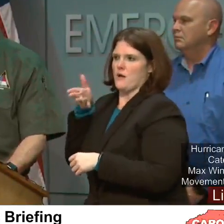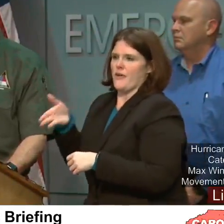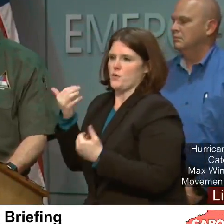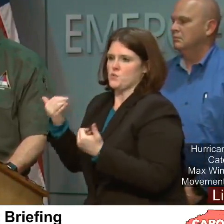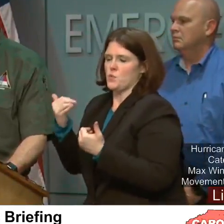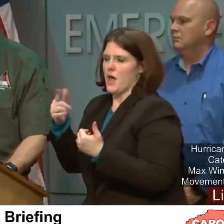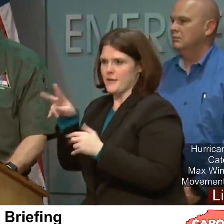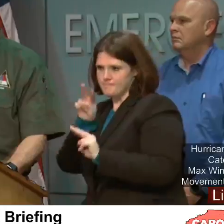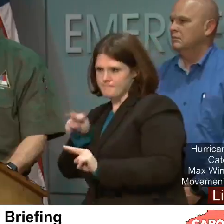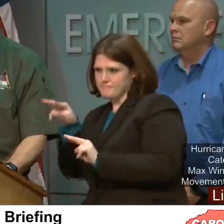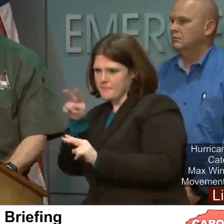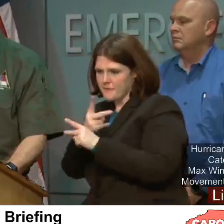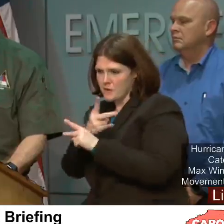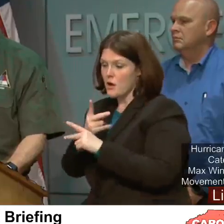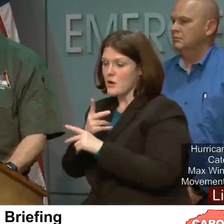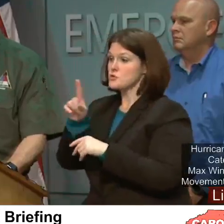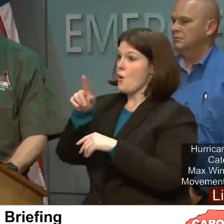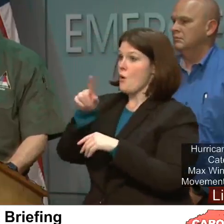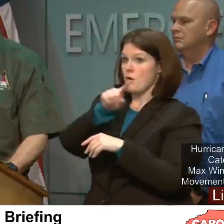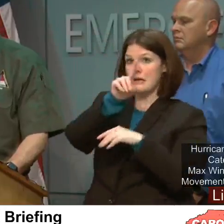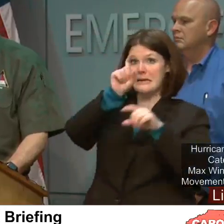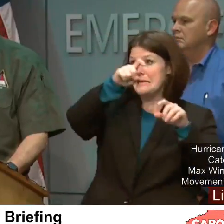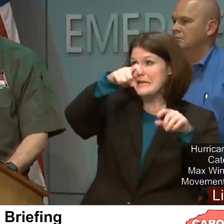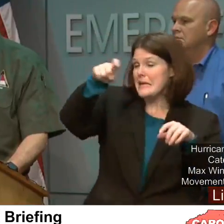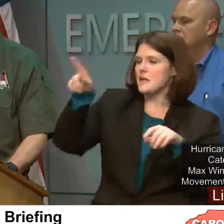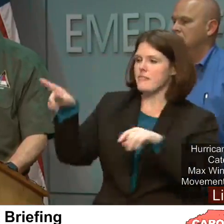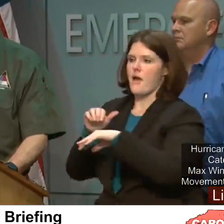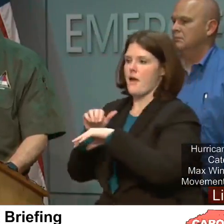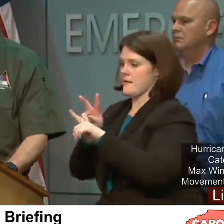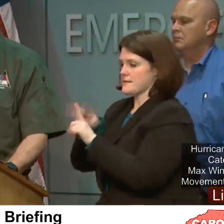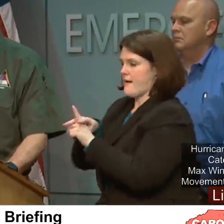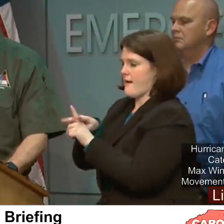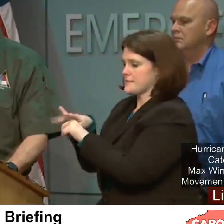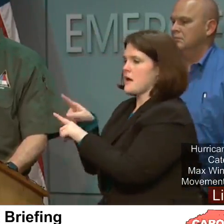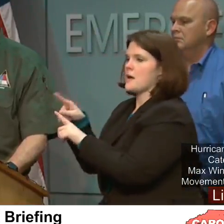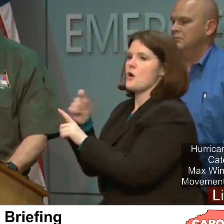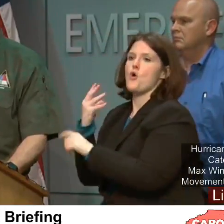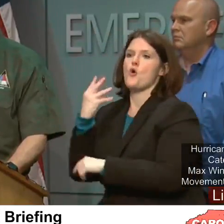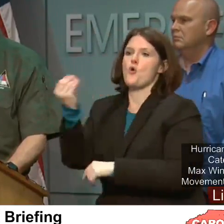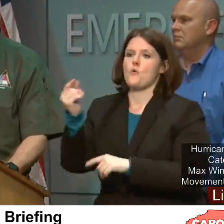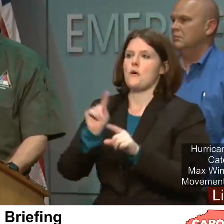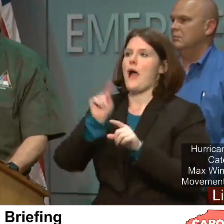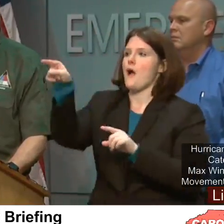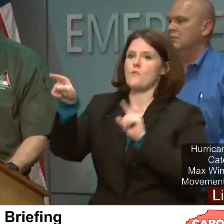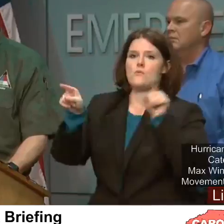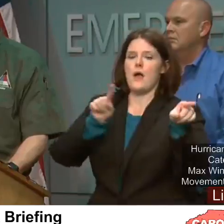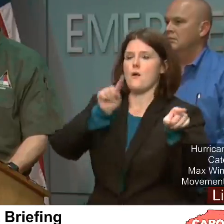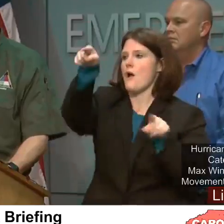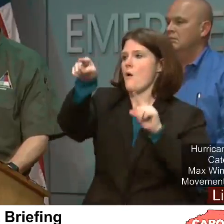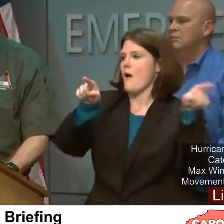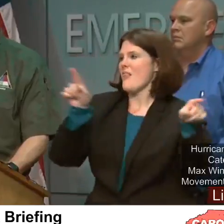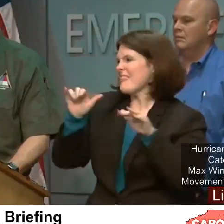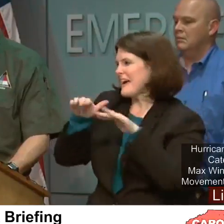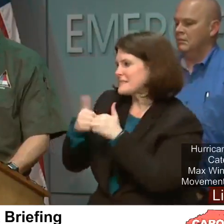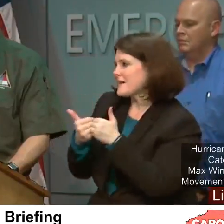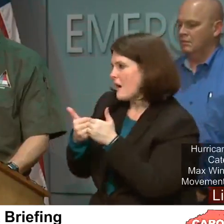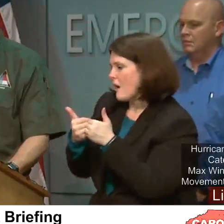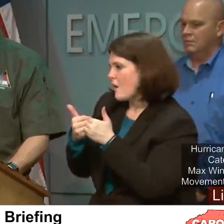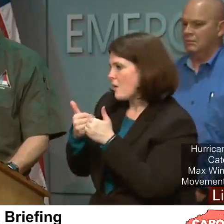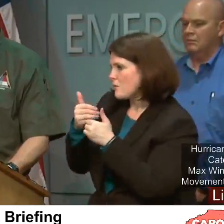resource requests come in, they get mission assigned to go out to the county, and that's how we